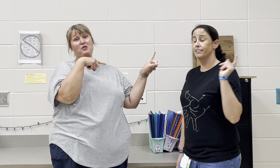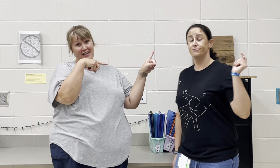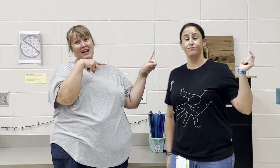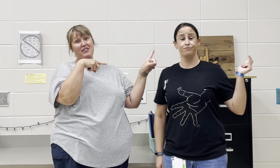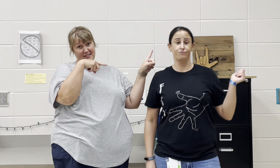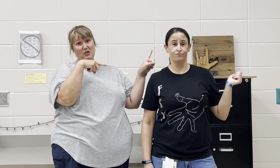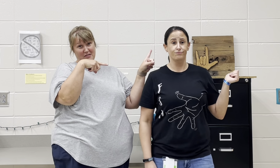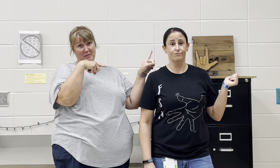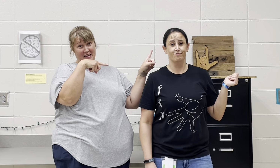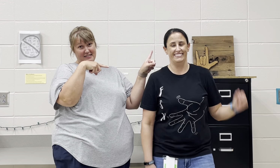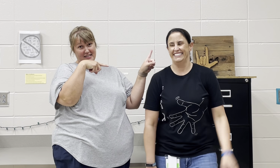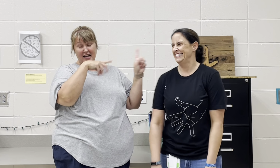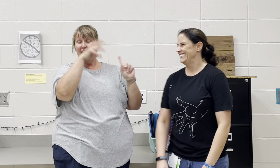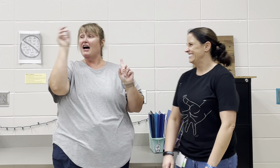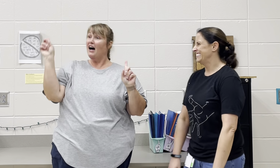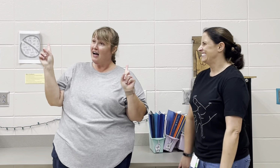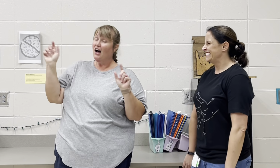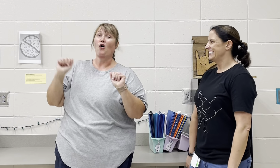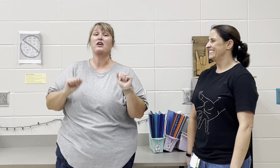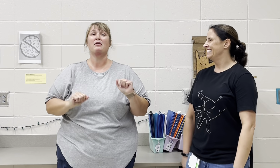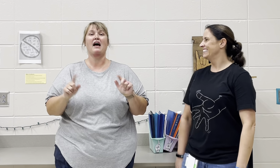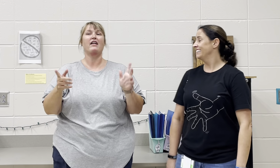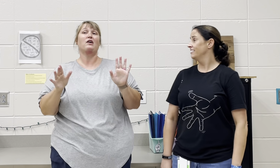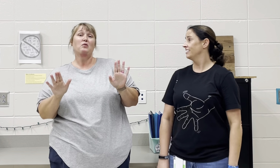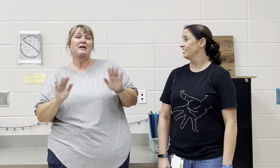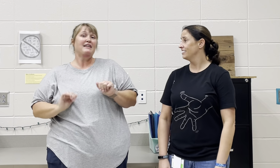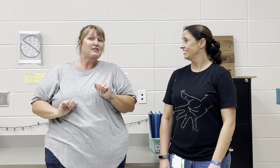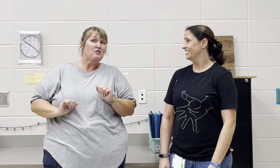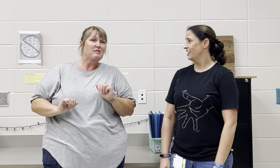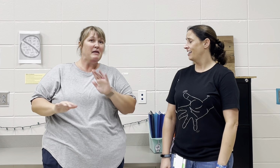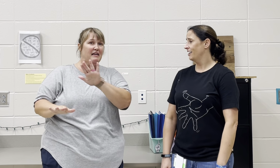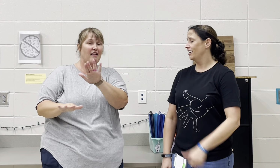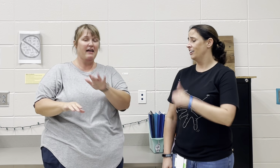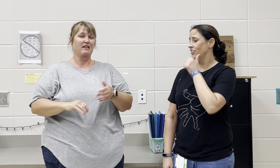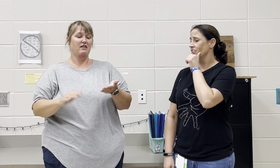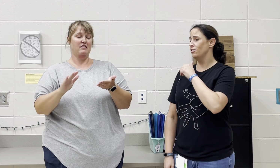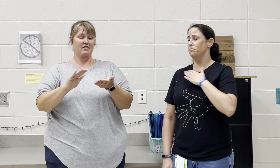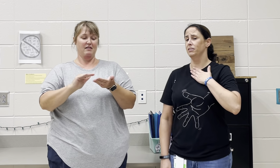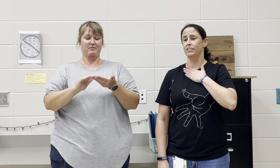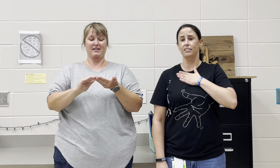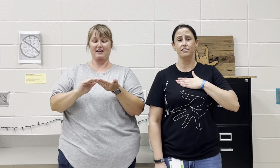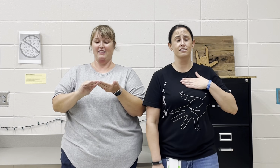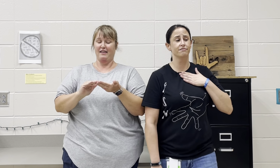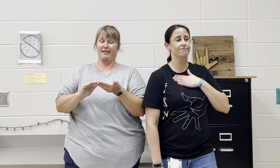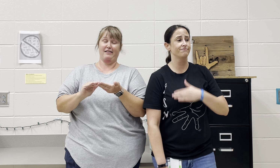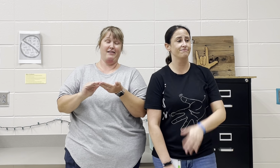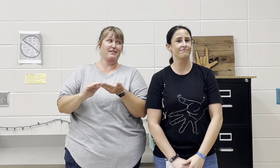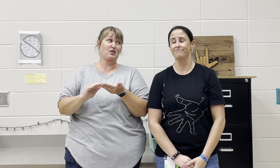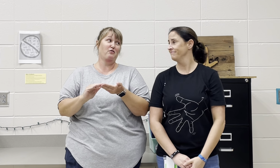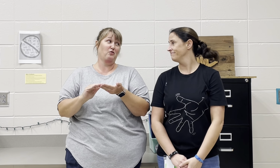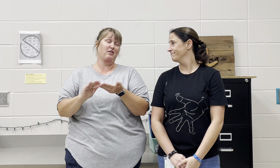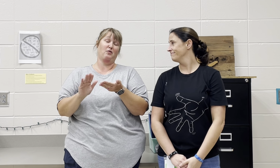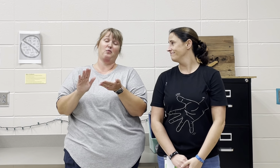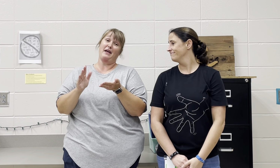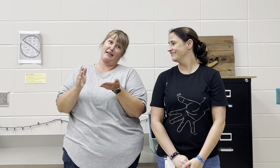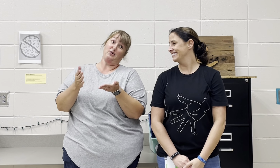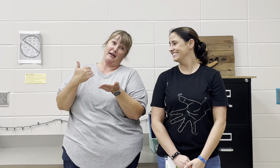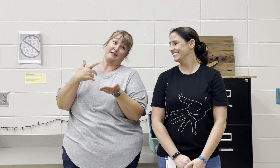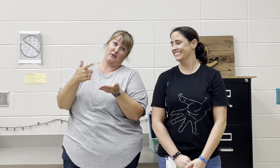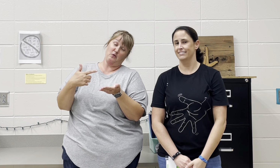kind of excuse me's, or you can have like, oh, an excuse me, like, Girl, please. So for the regular excuse